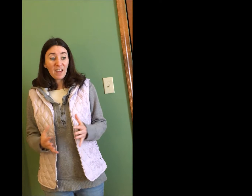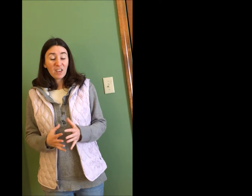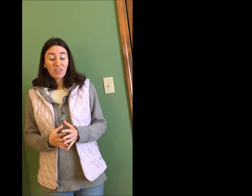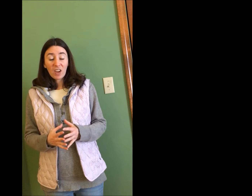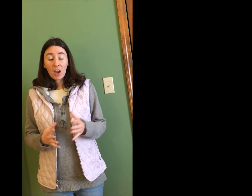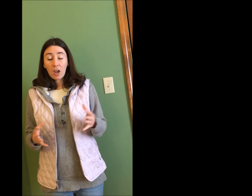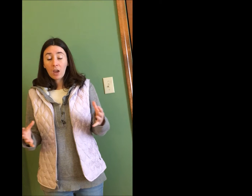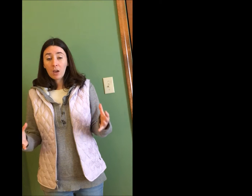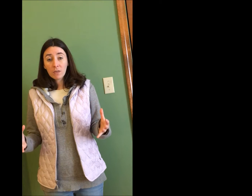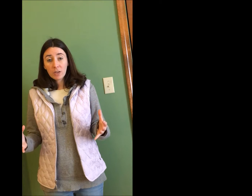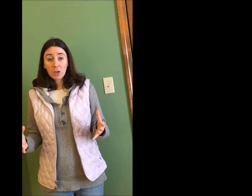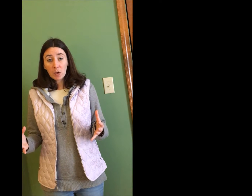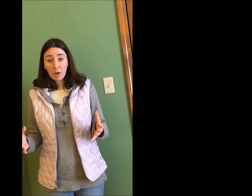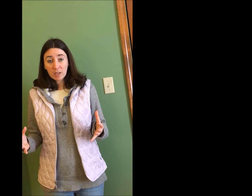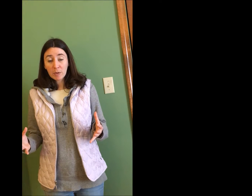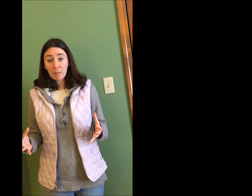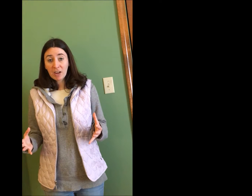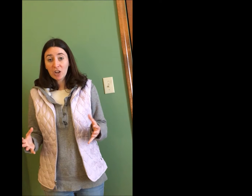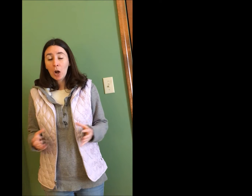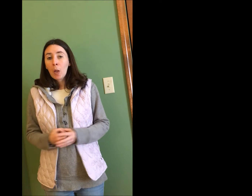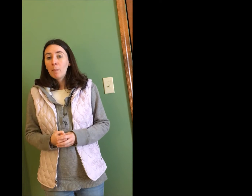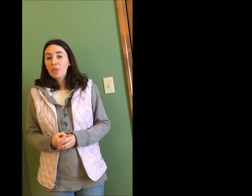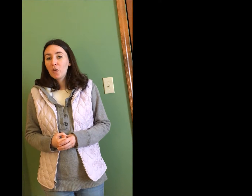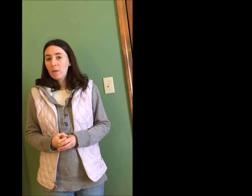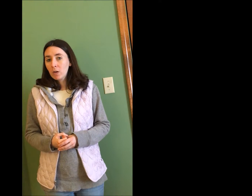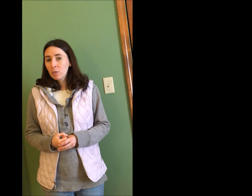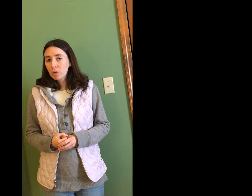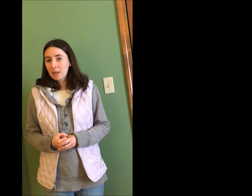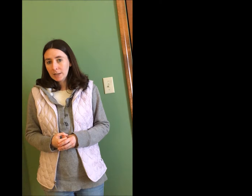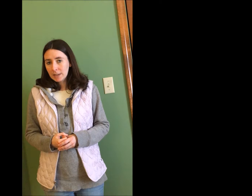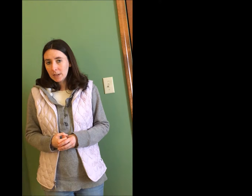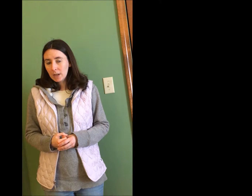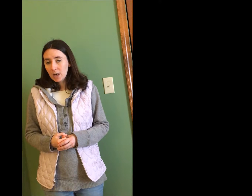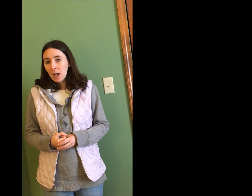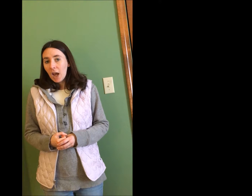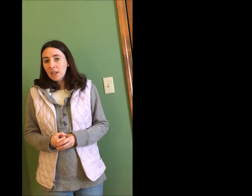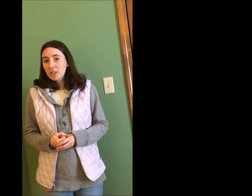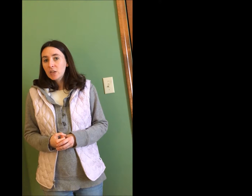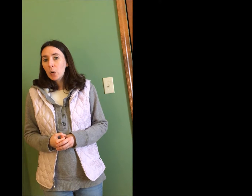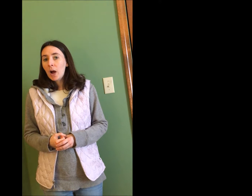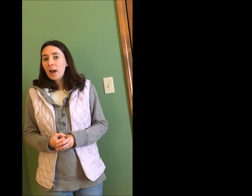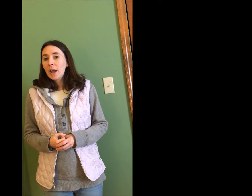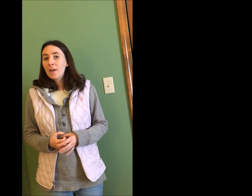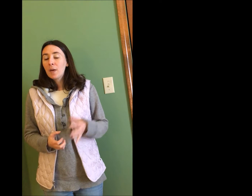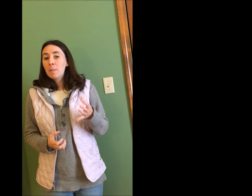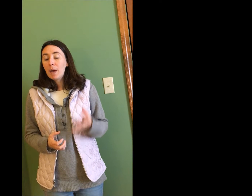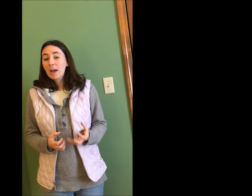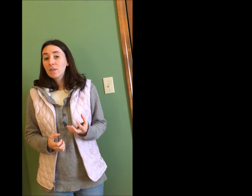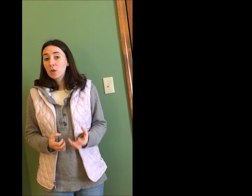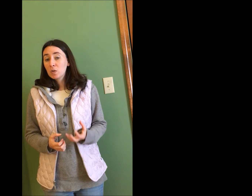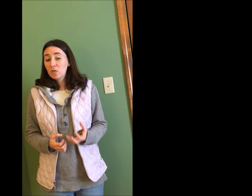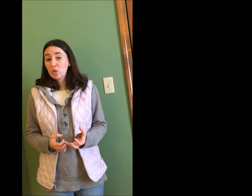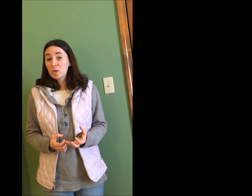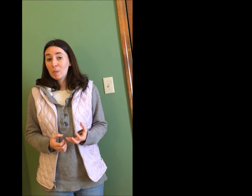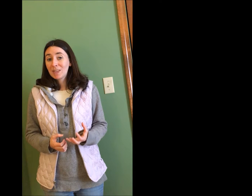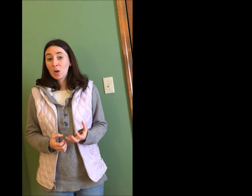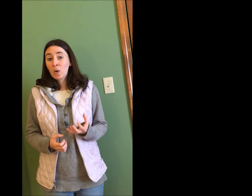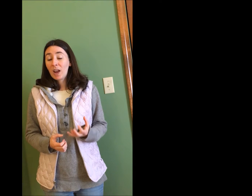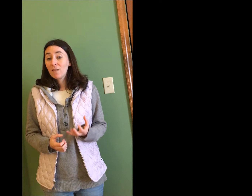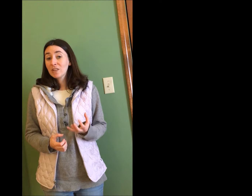have like everything you can possibly imagine, but they're very realistic. And so I have a bag of those foods based on whatever